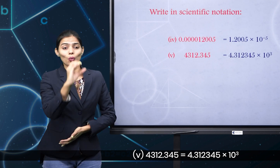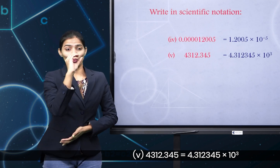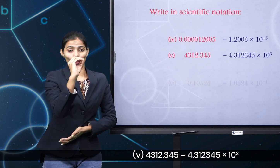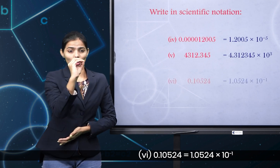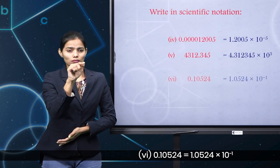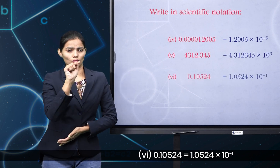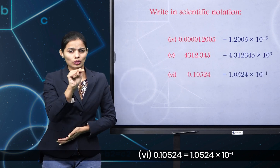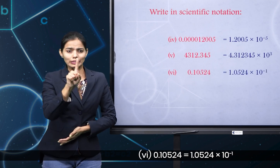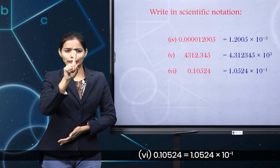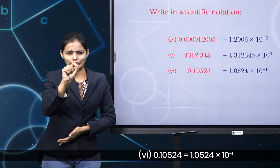Zero